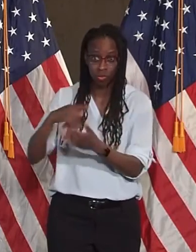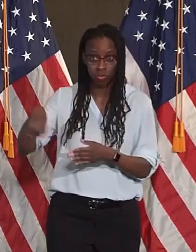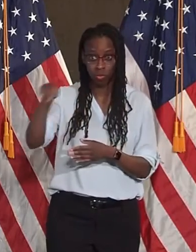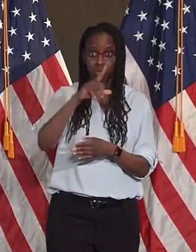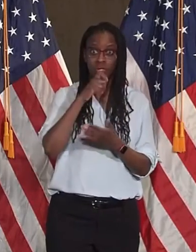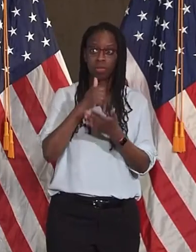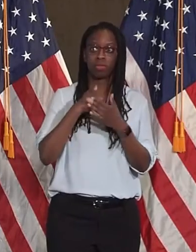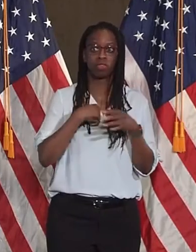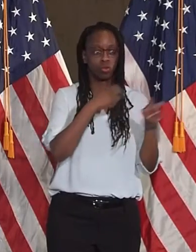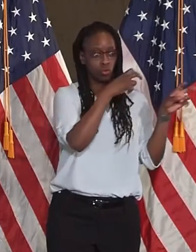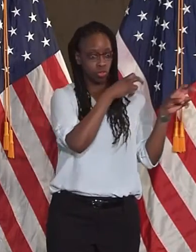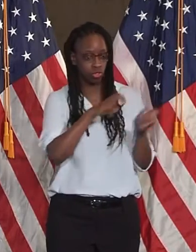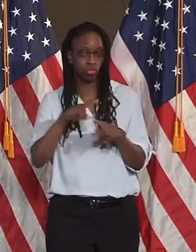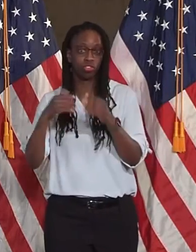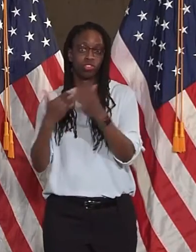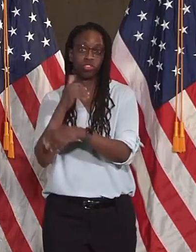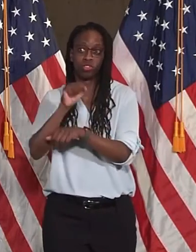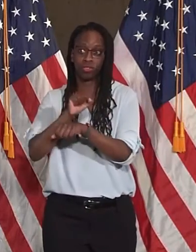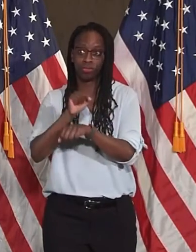of the people of Boston.